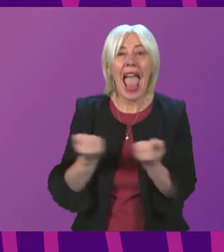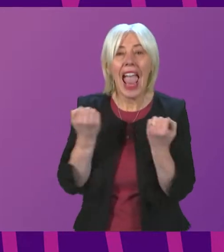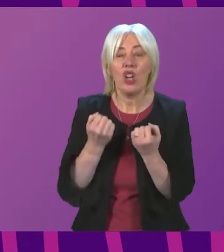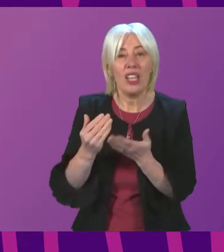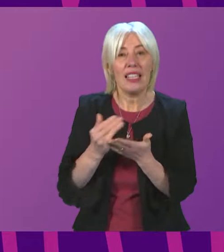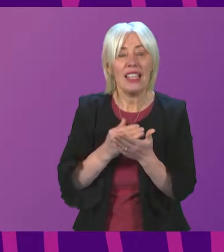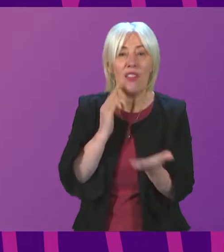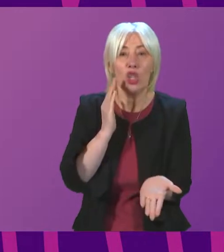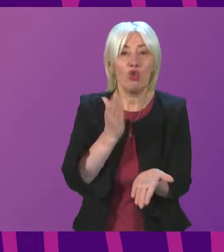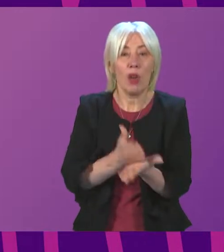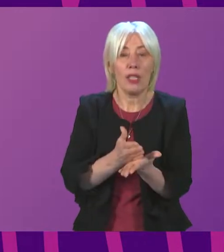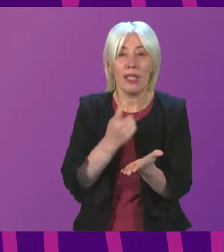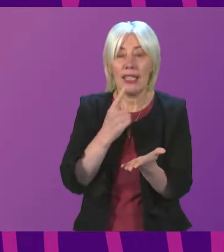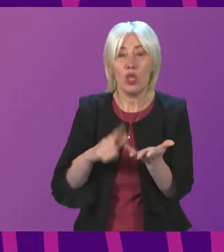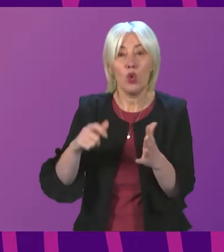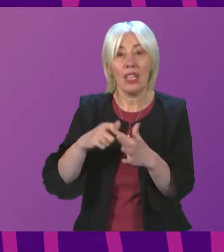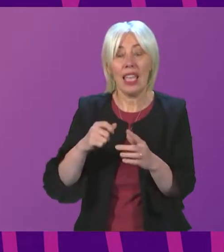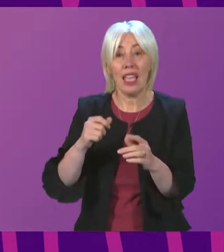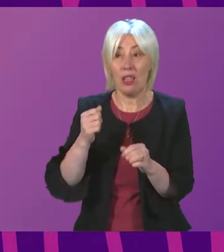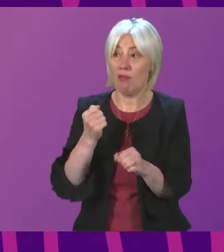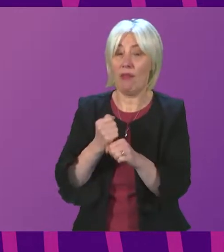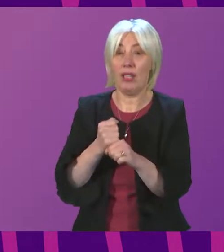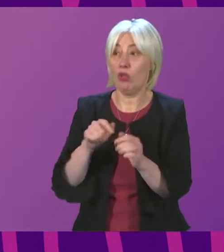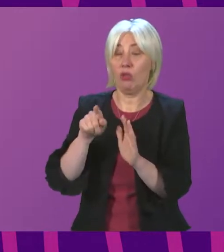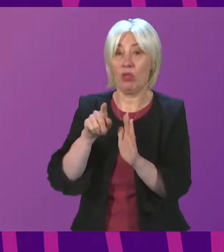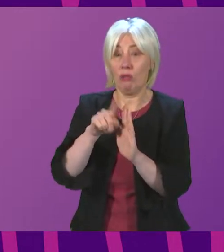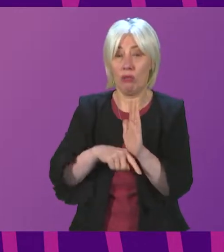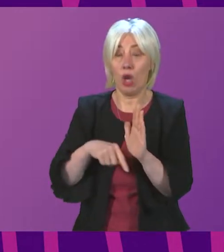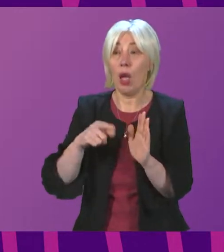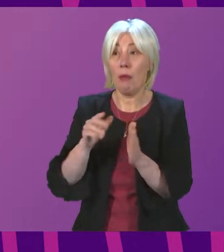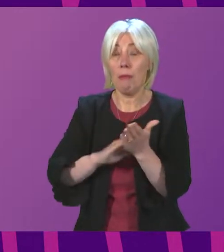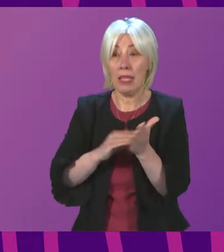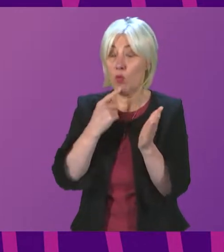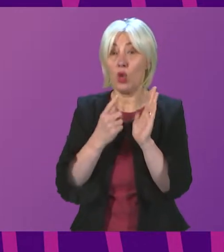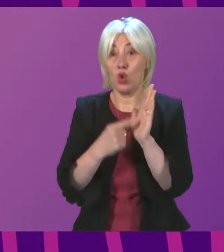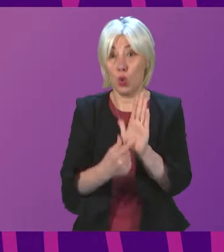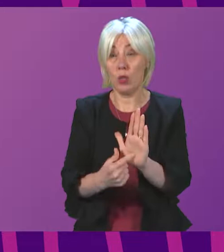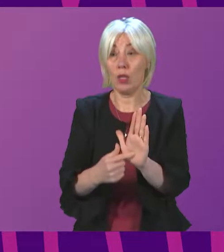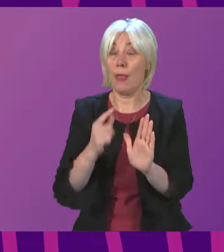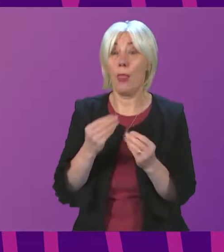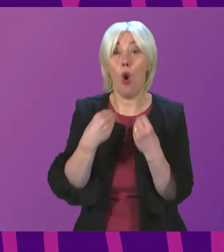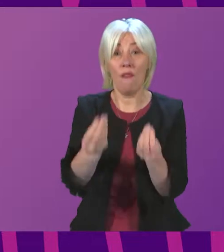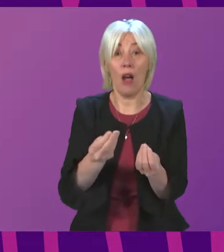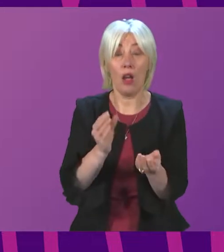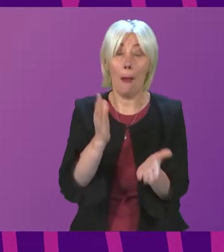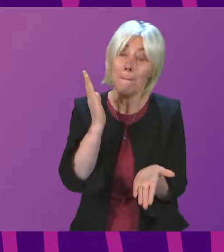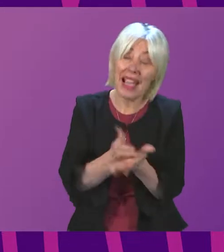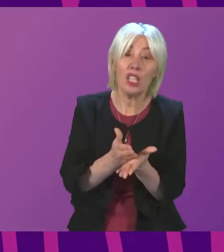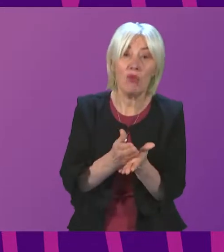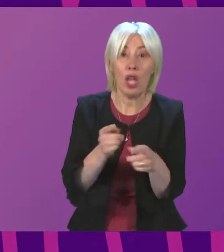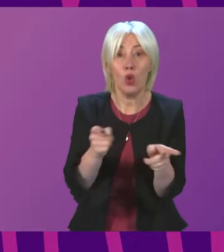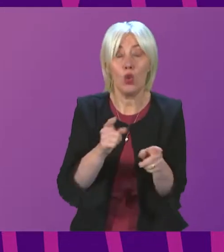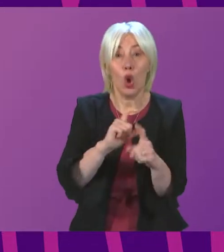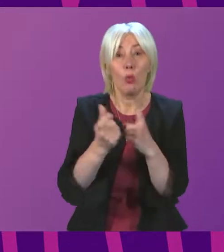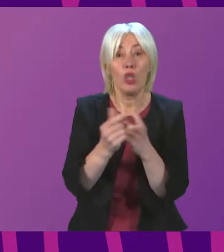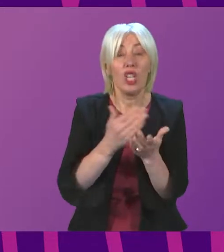the uk government's contracts for difference could be a route to making community shared ownership offers mandatory the trust notes that due to competitive